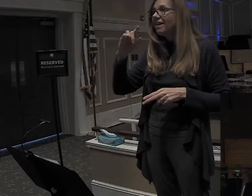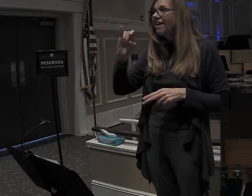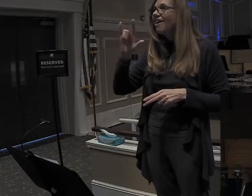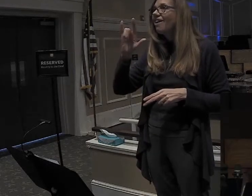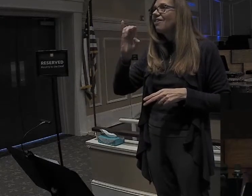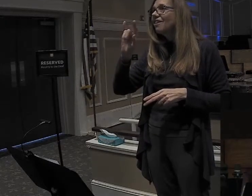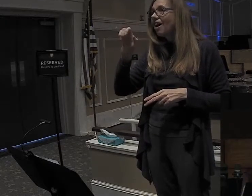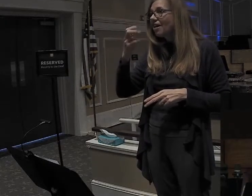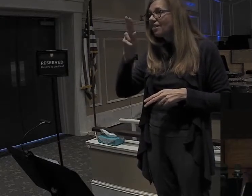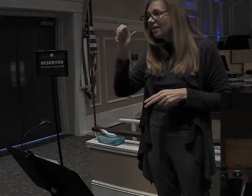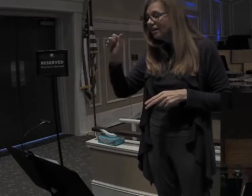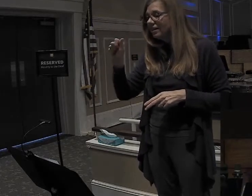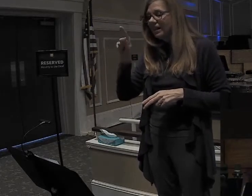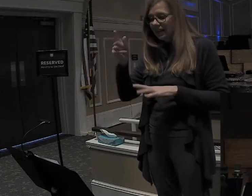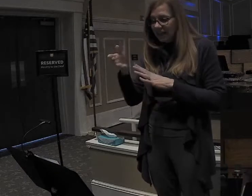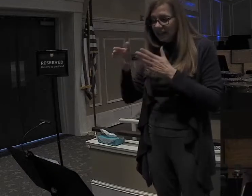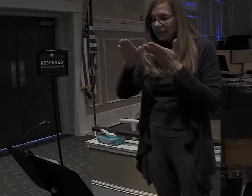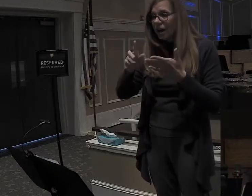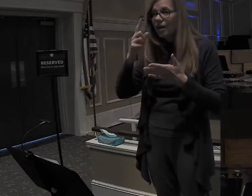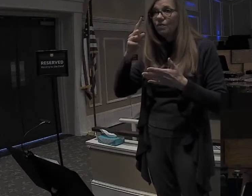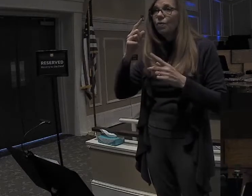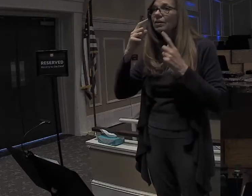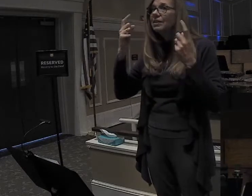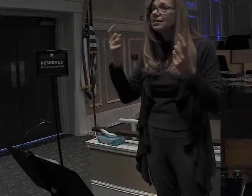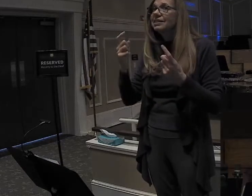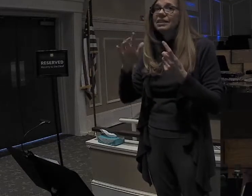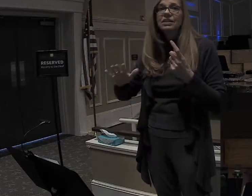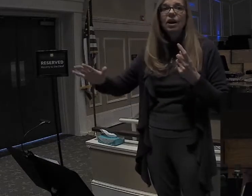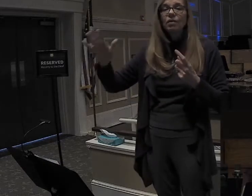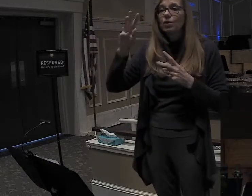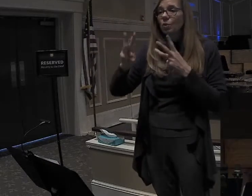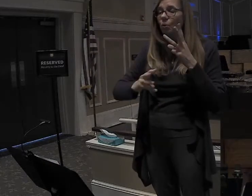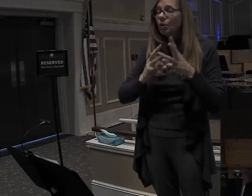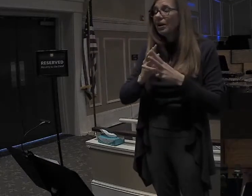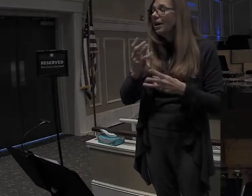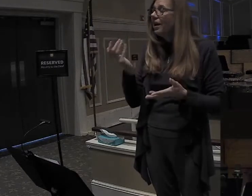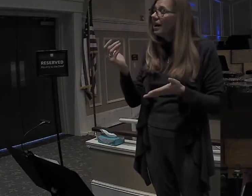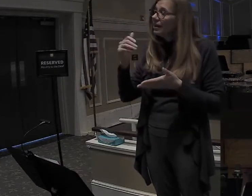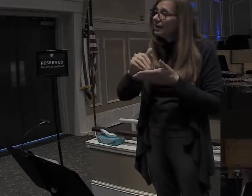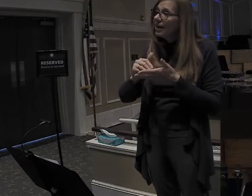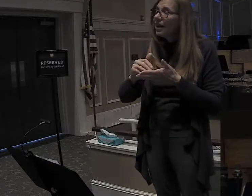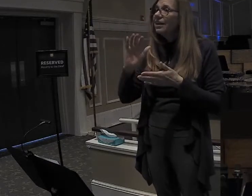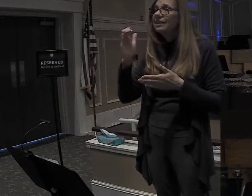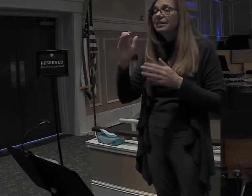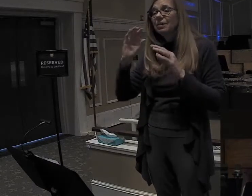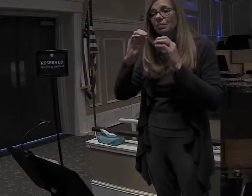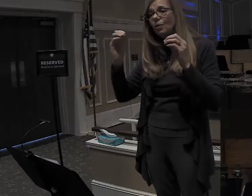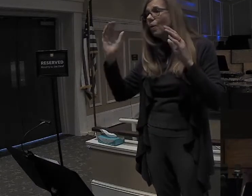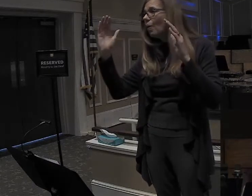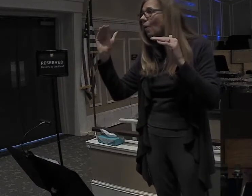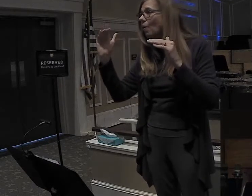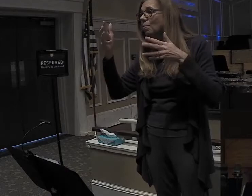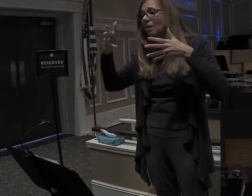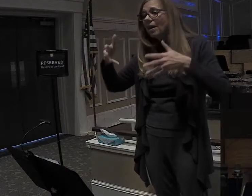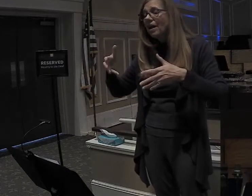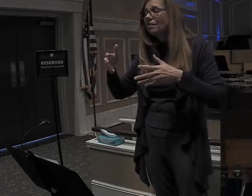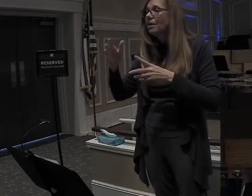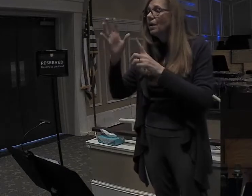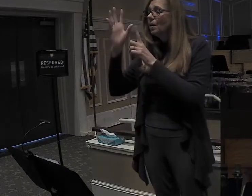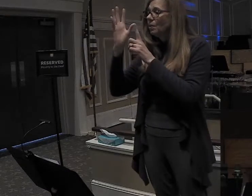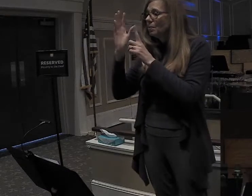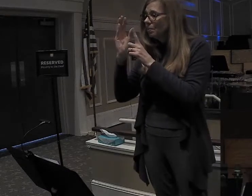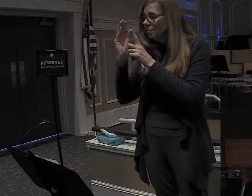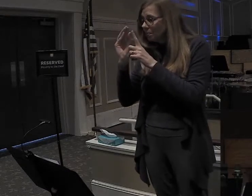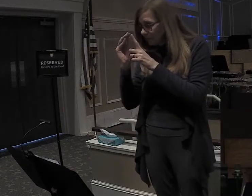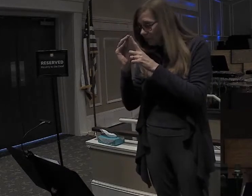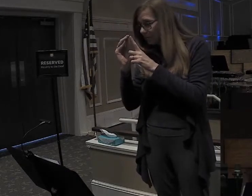died for the sins of the world. And it appeared again like all hope was lost and the light had been extinguished as darkness once